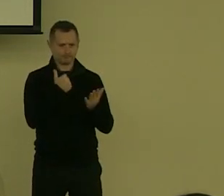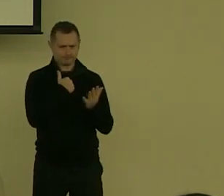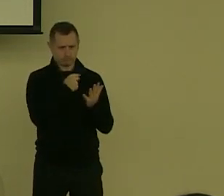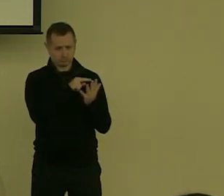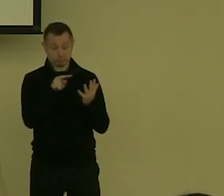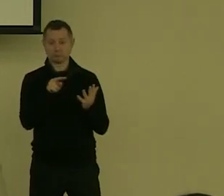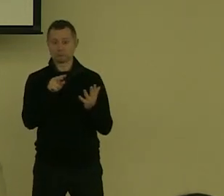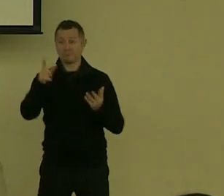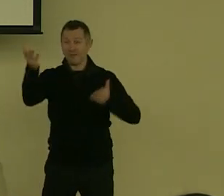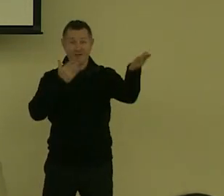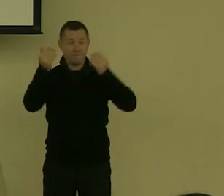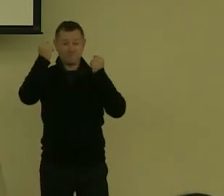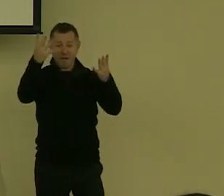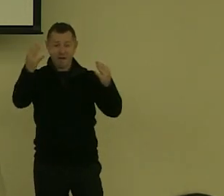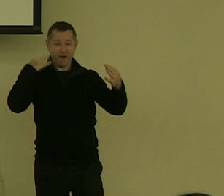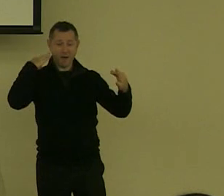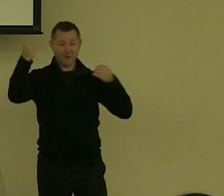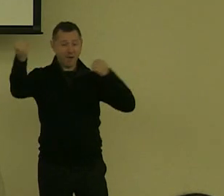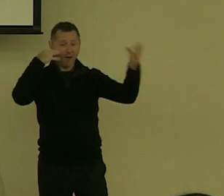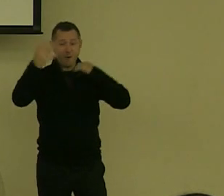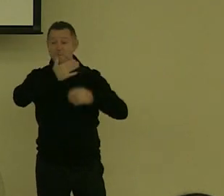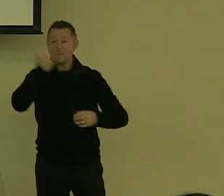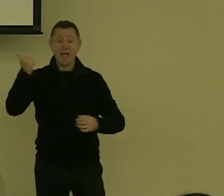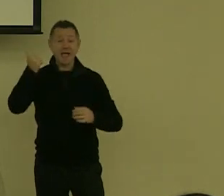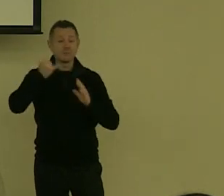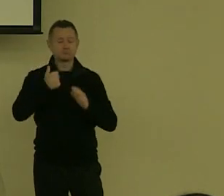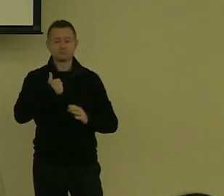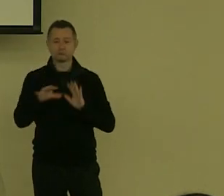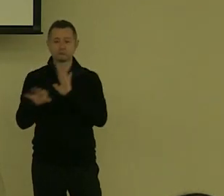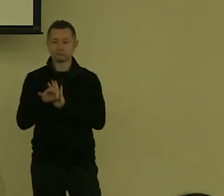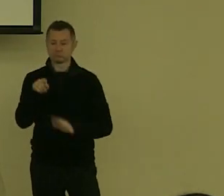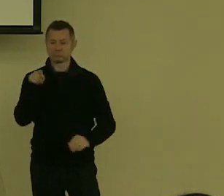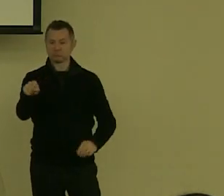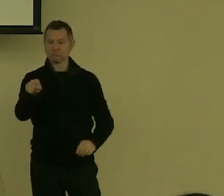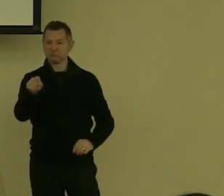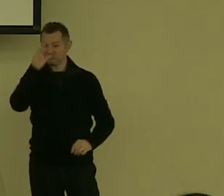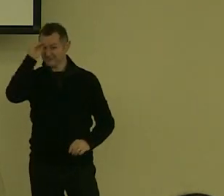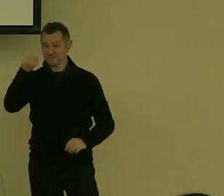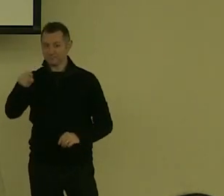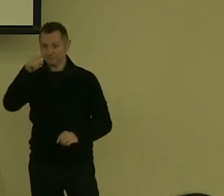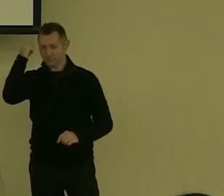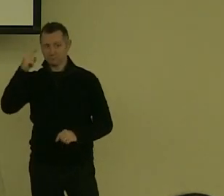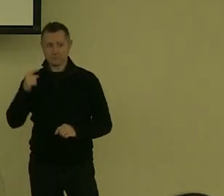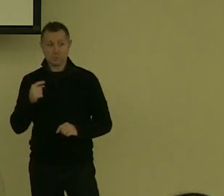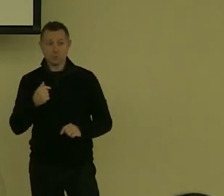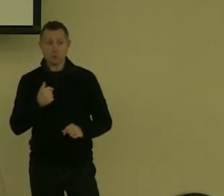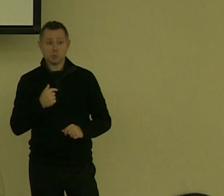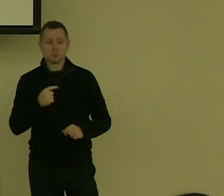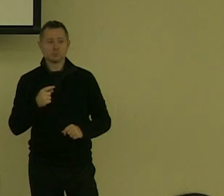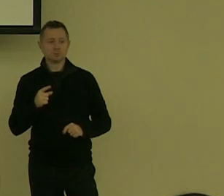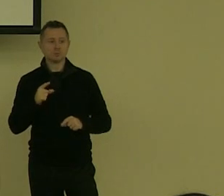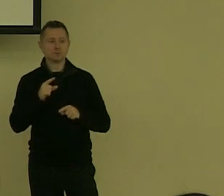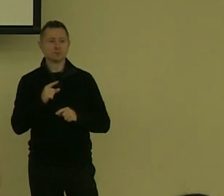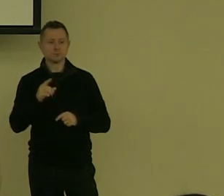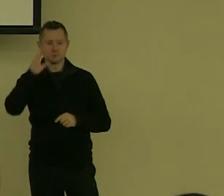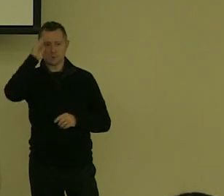Son of Baldwin? Yes. Okay. You can see him, he can't see you, so can he at least hear a